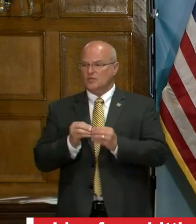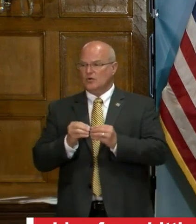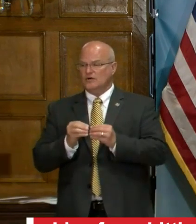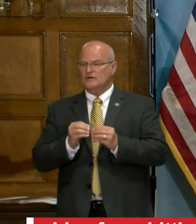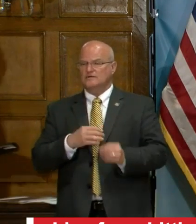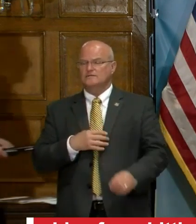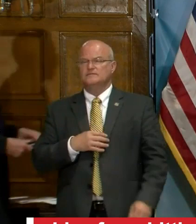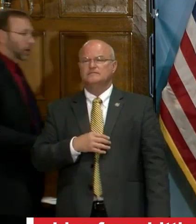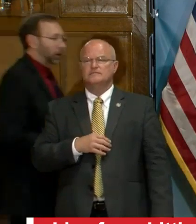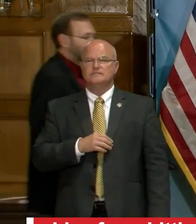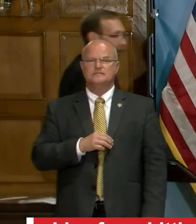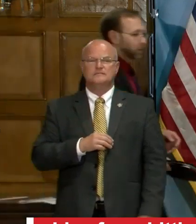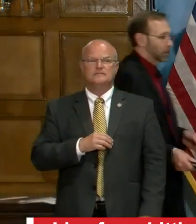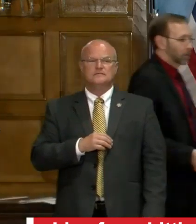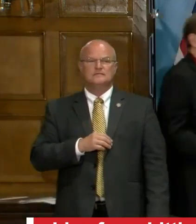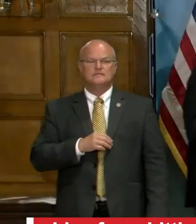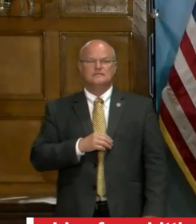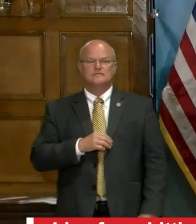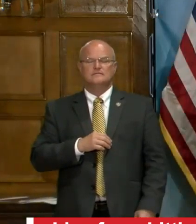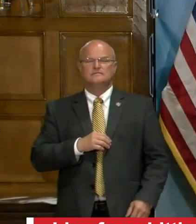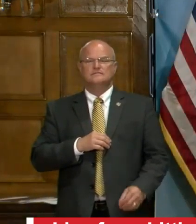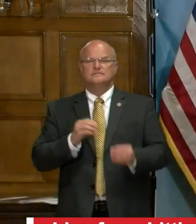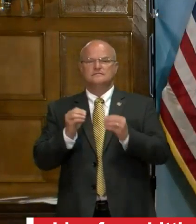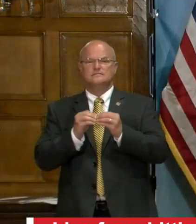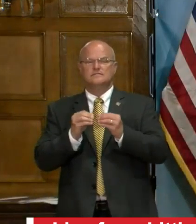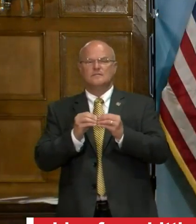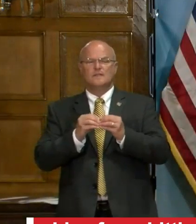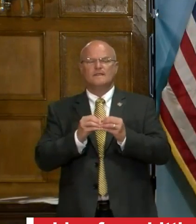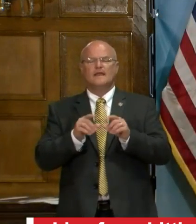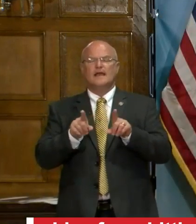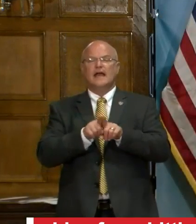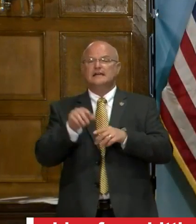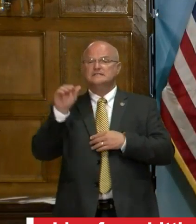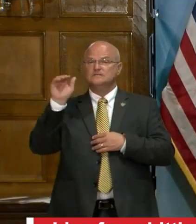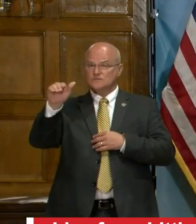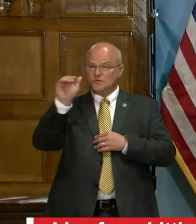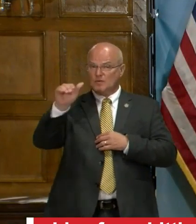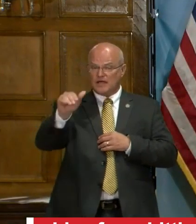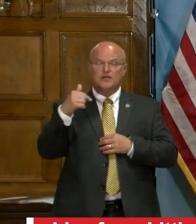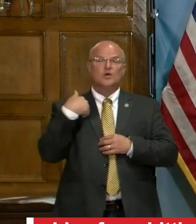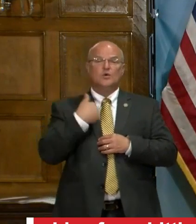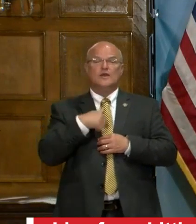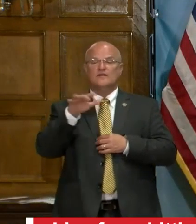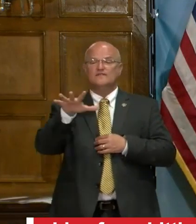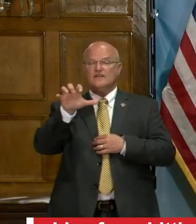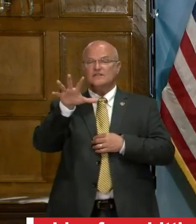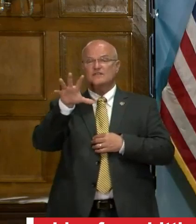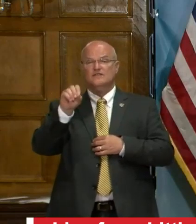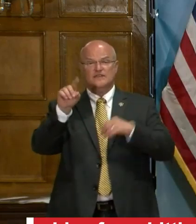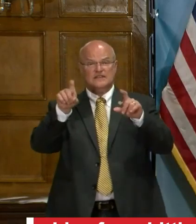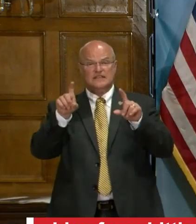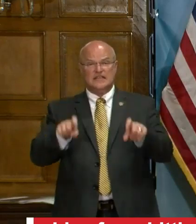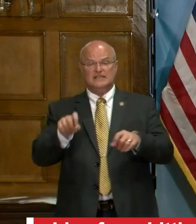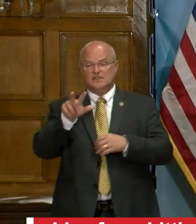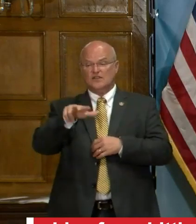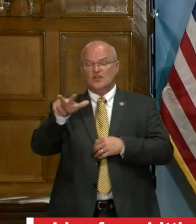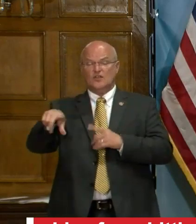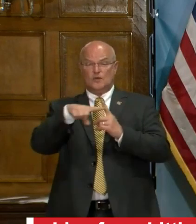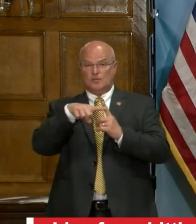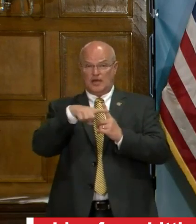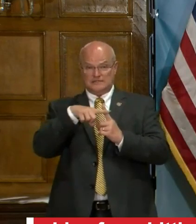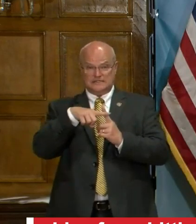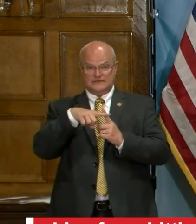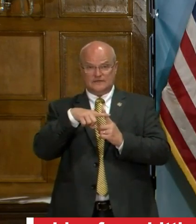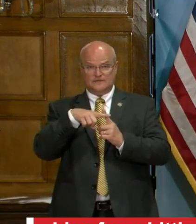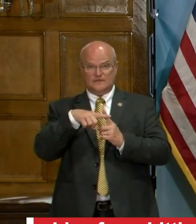that? Just a little bit more Dr. Smith wanted to add. Yes, just as a reminder, we did 550 tests, 33 were